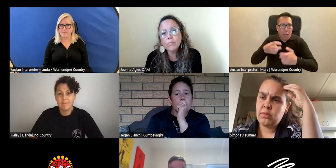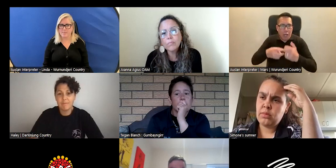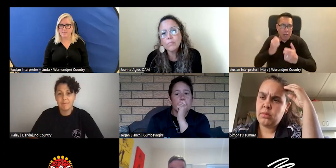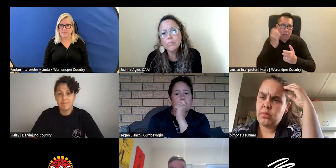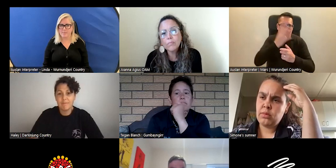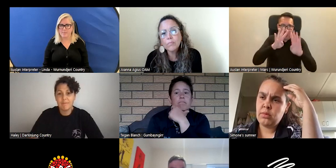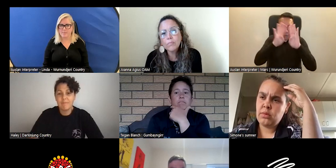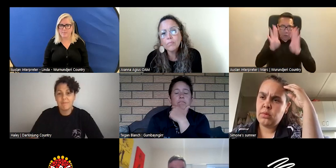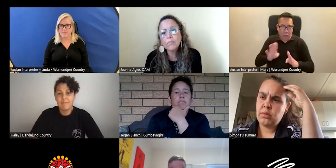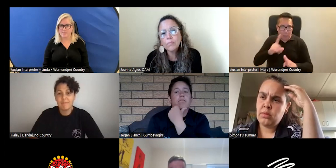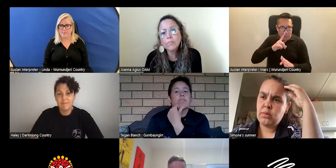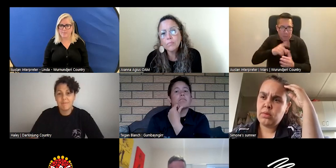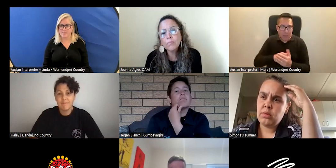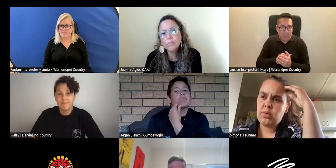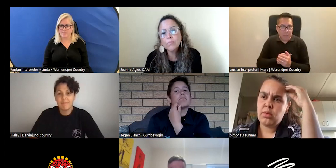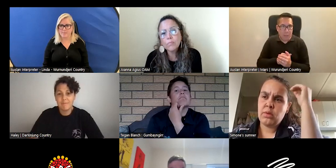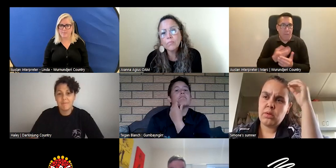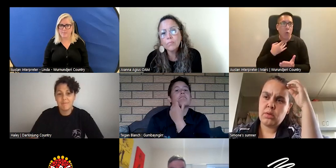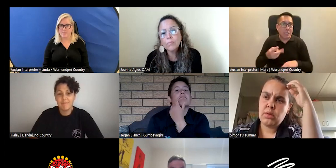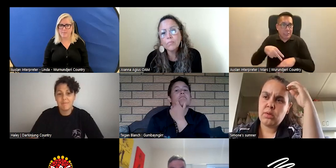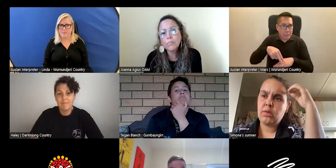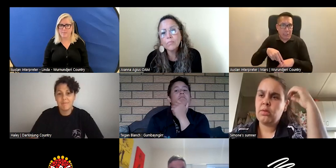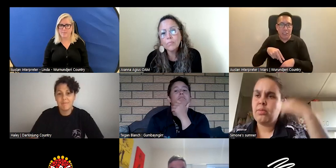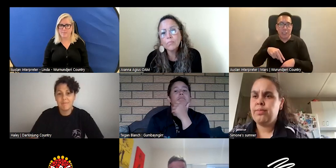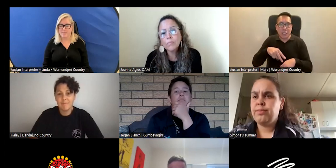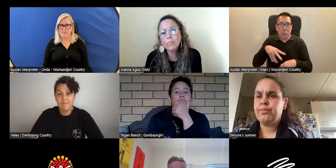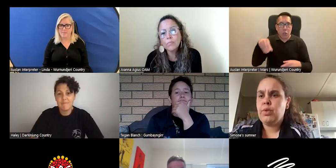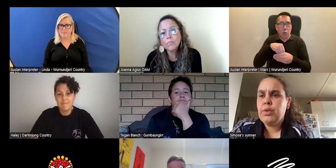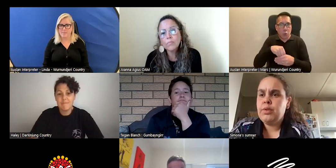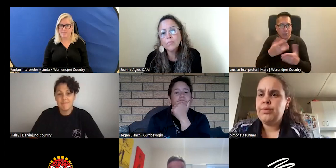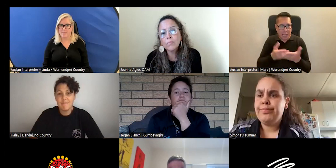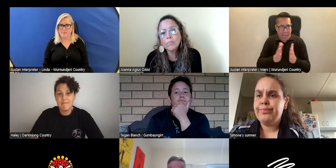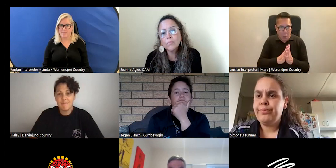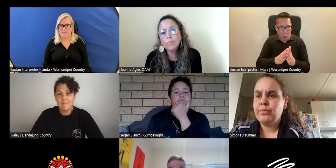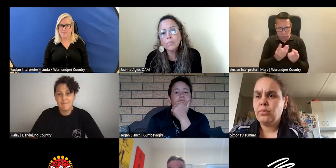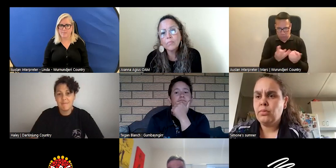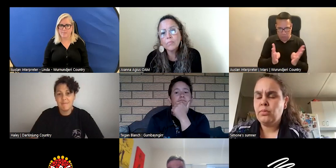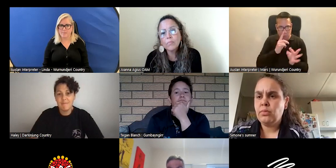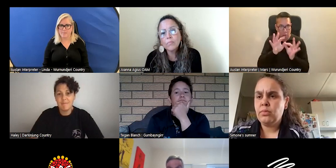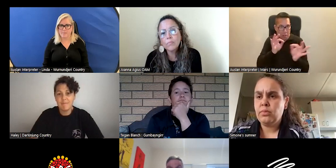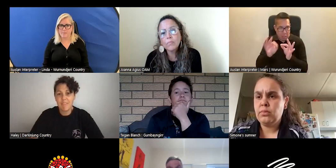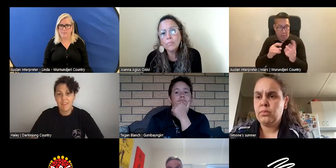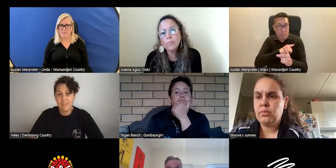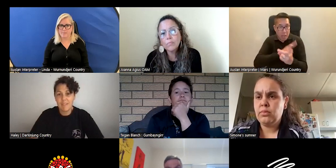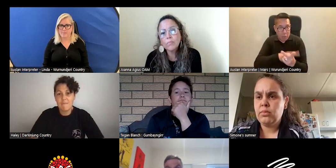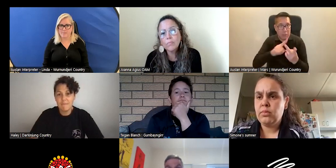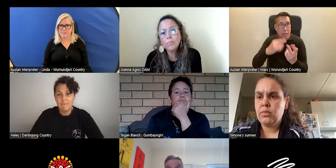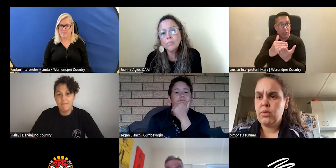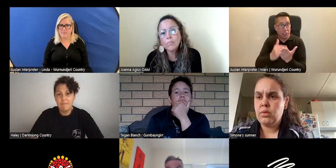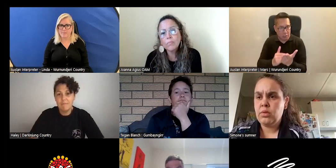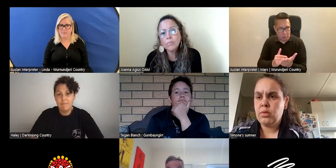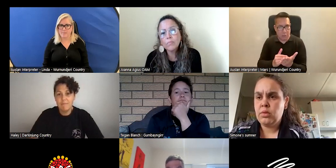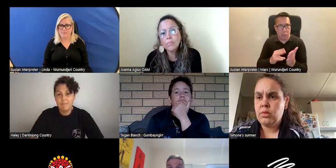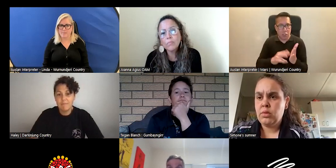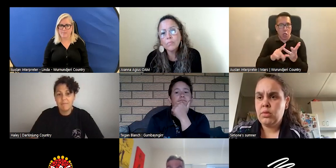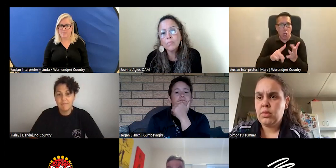Islander voice, which includes its composition, functions, powers and procedures. Noel Pearson